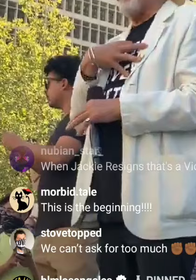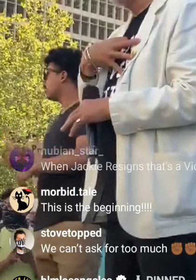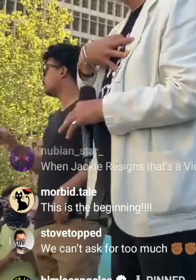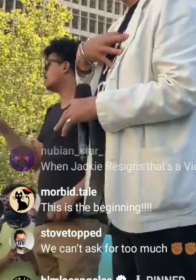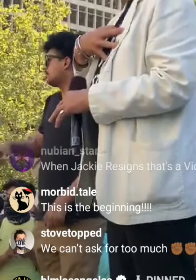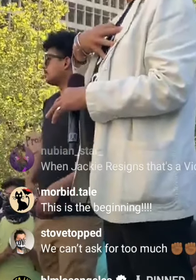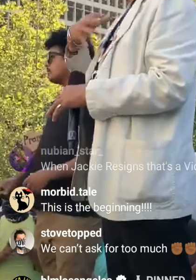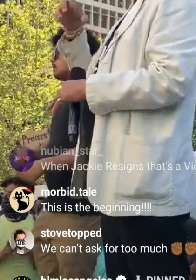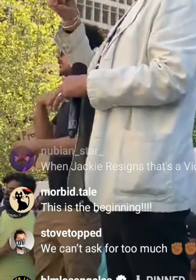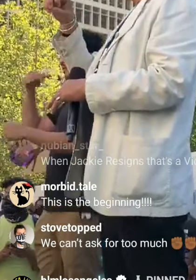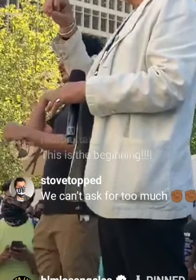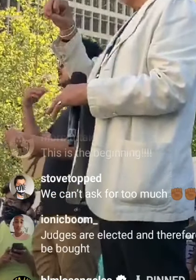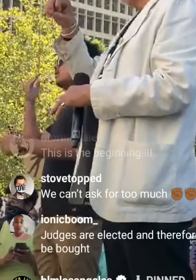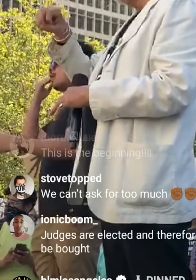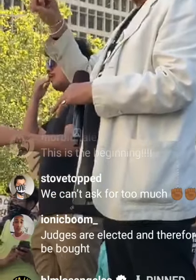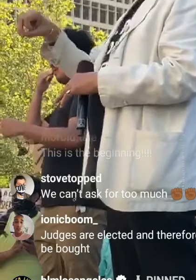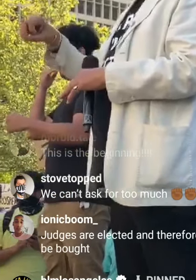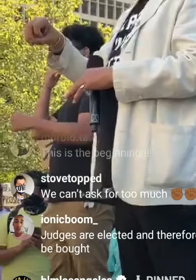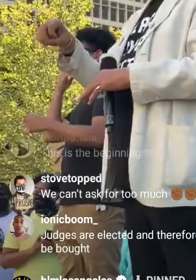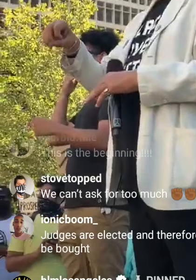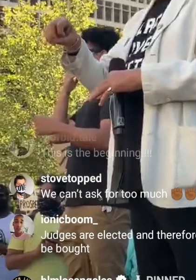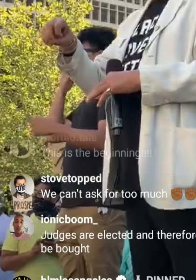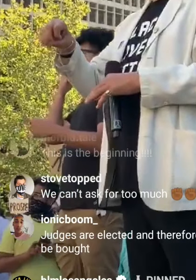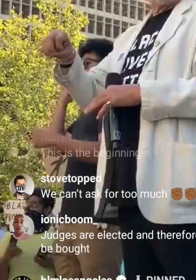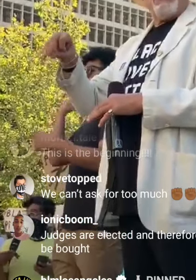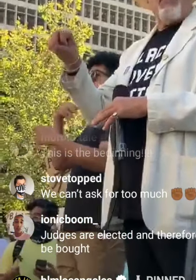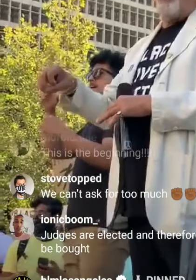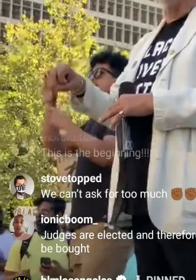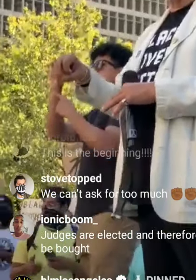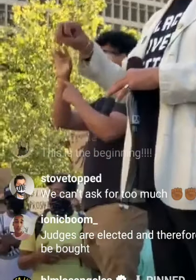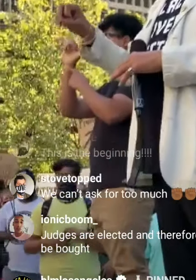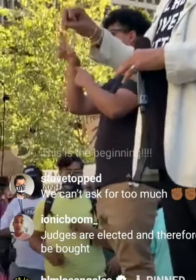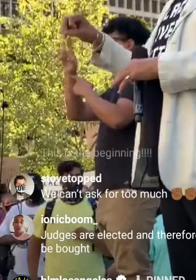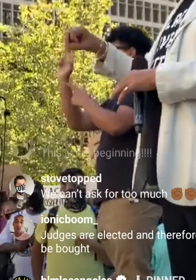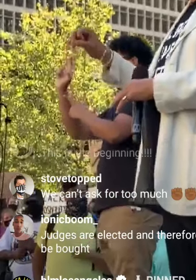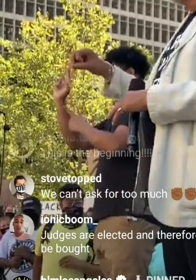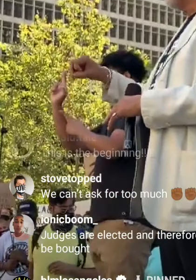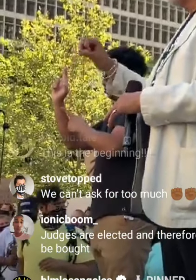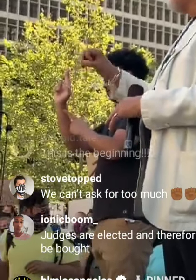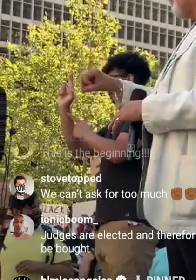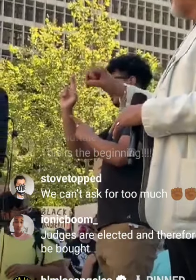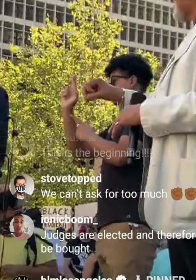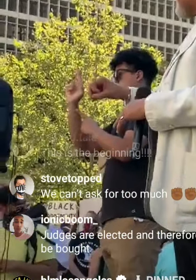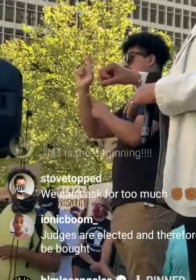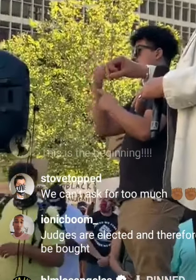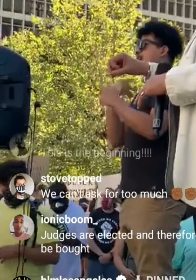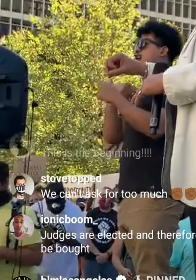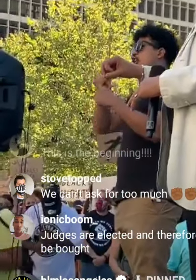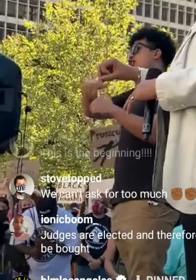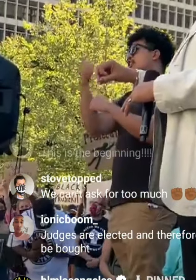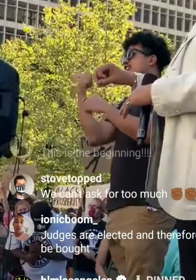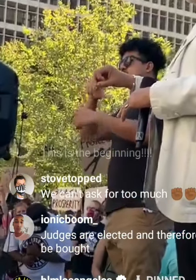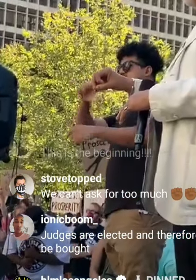And I was reminded that in Measure R, when it won, we stopped them from building two more